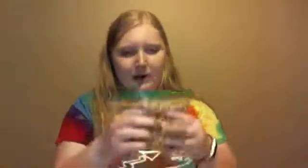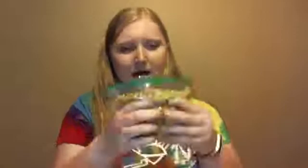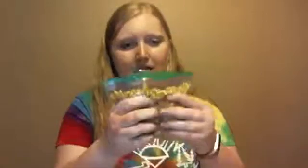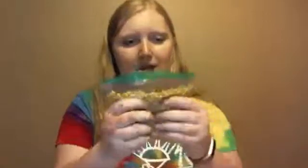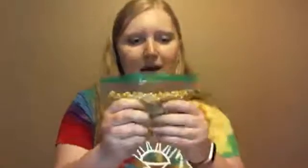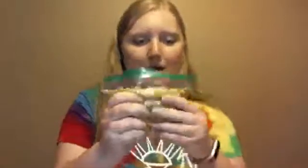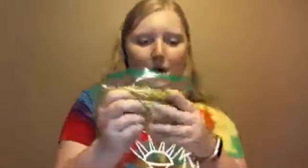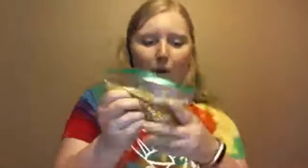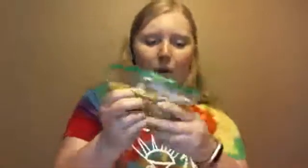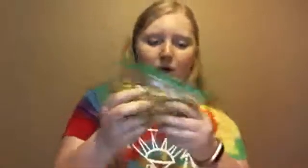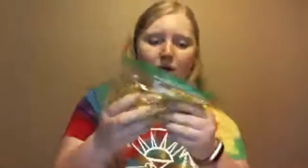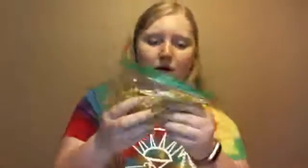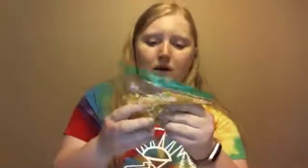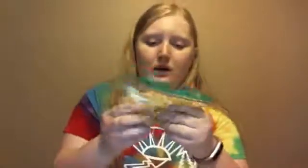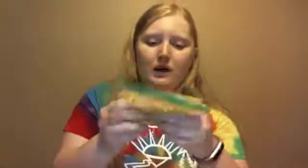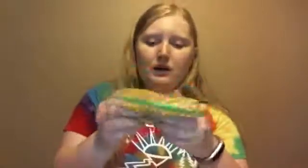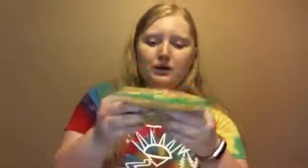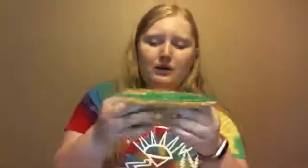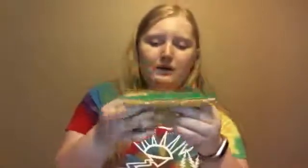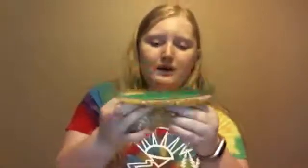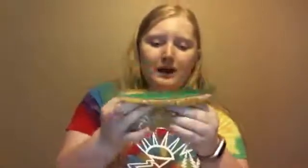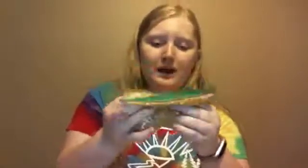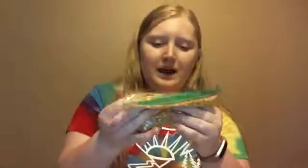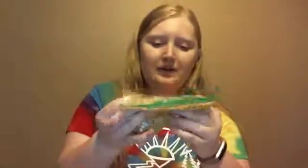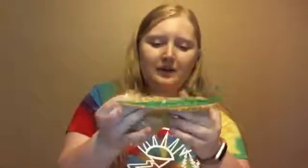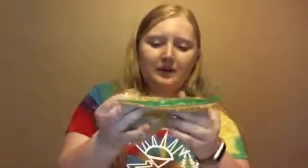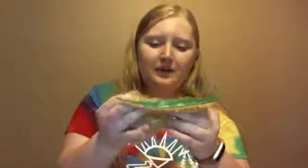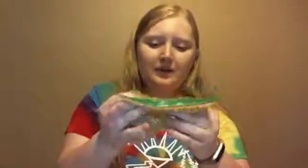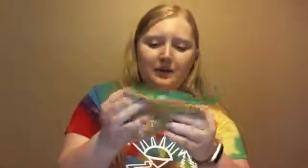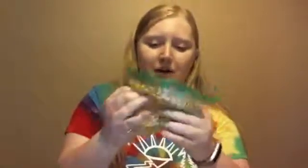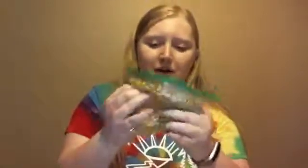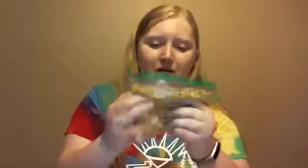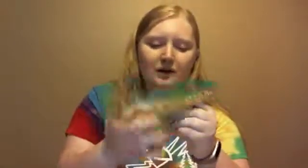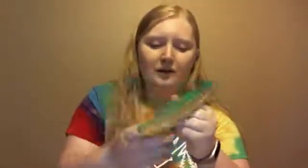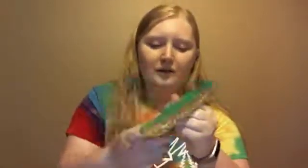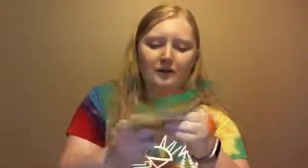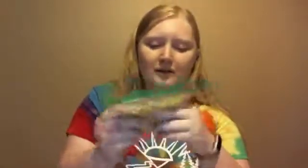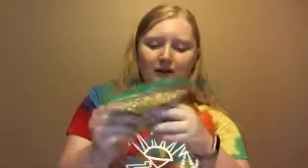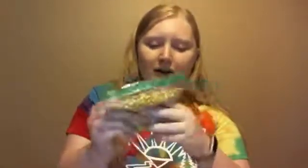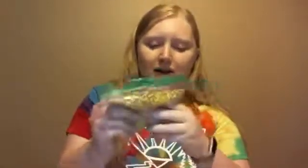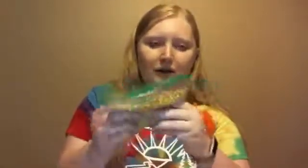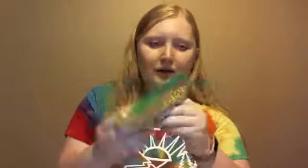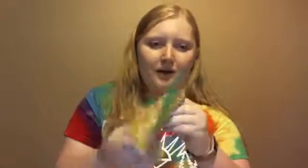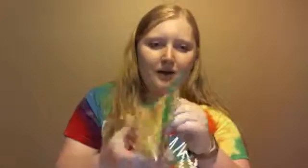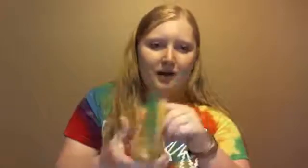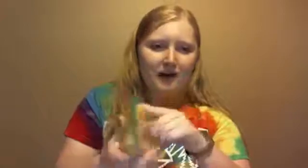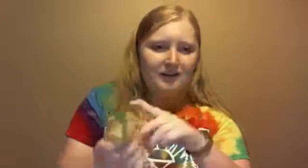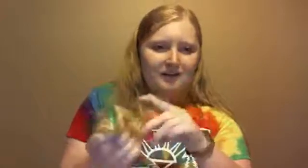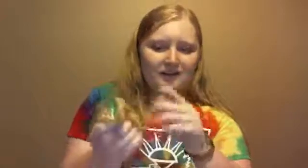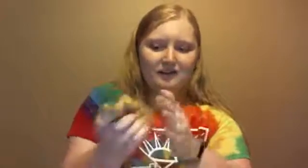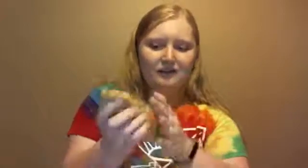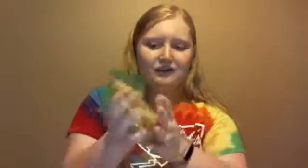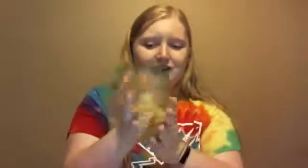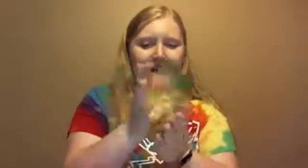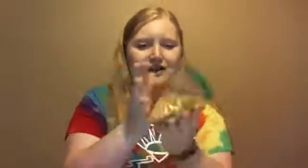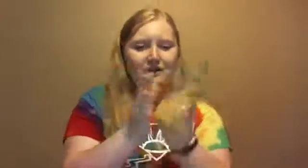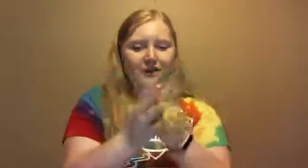it's very whole, and you can feel every single kernel. It feels like you are touching a bunch